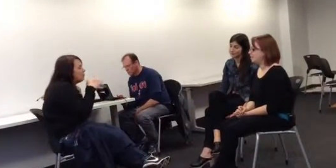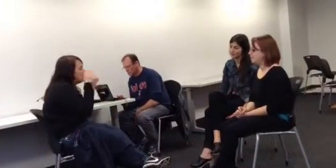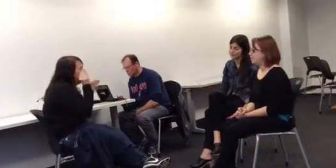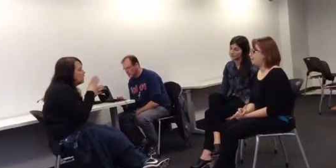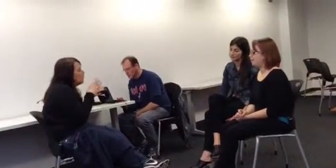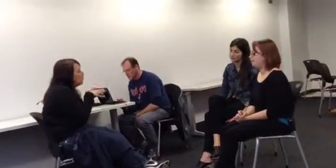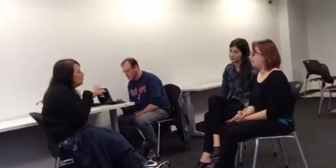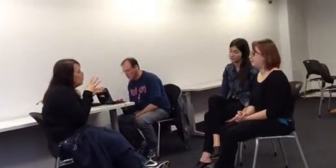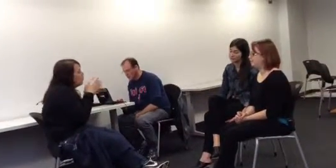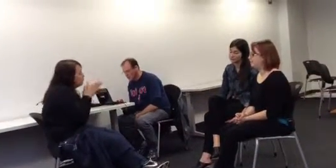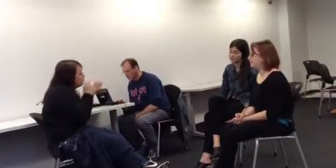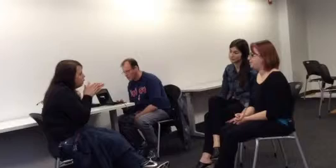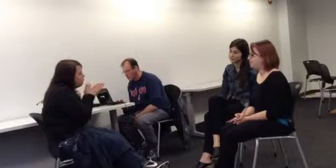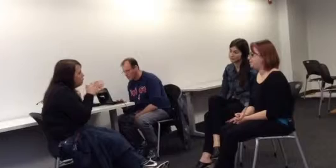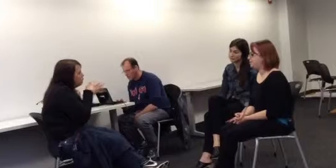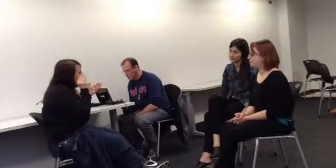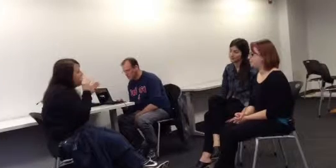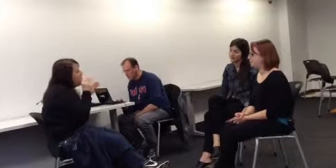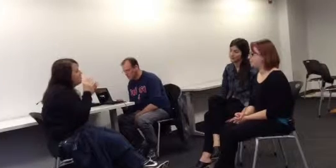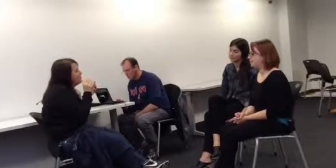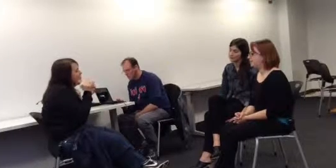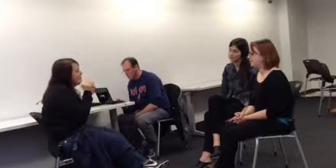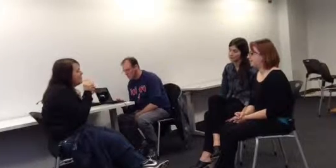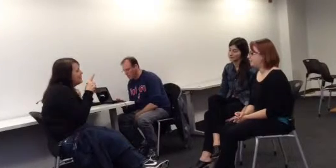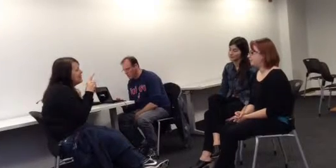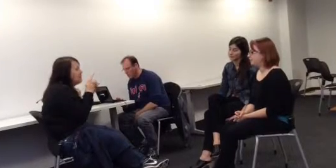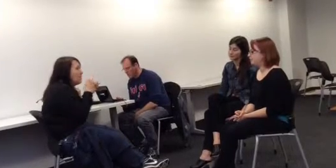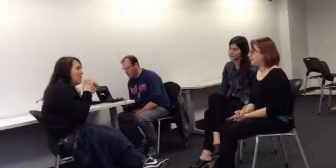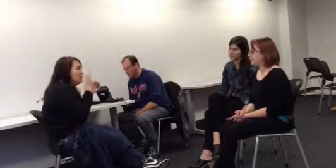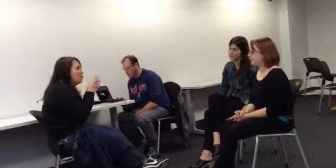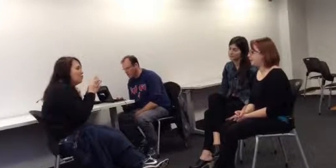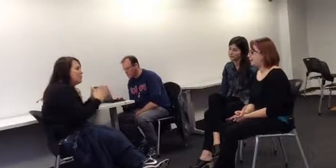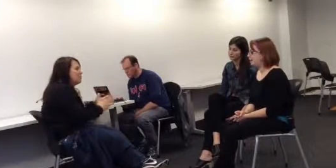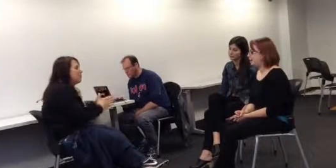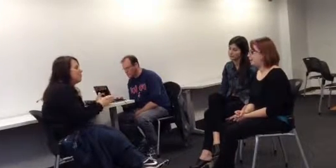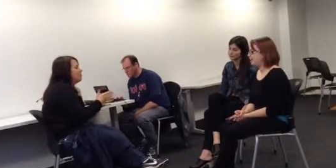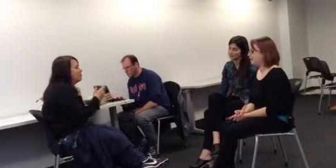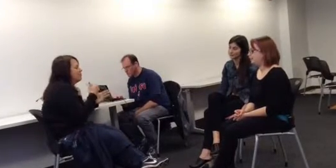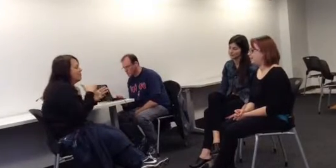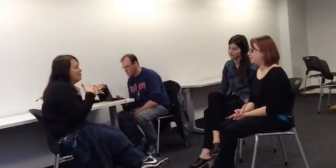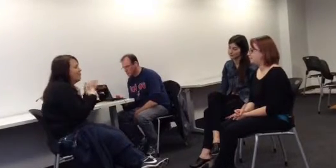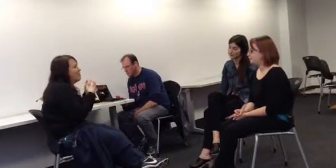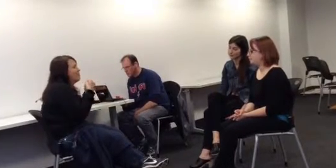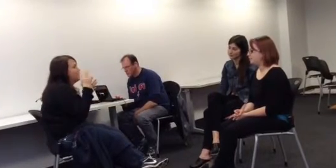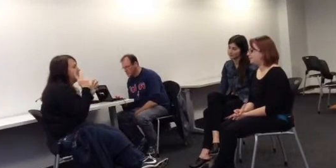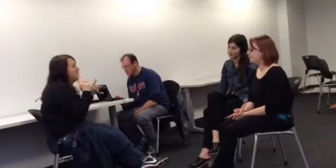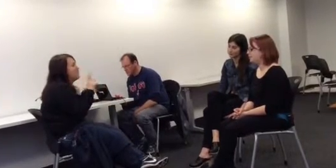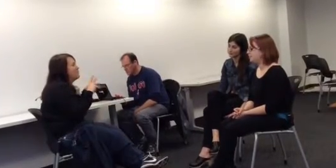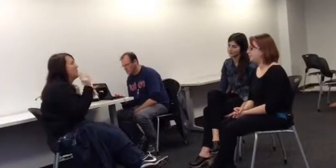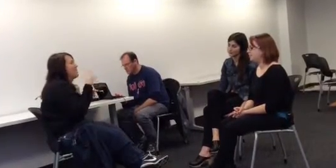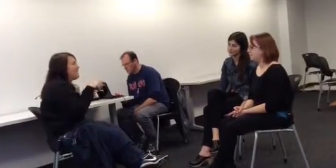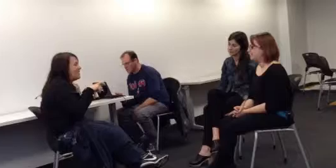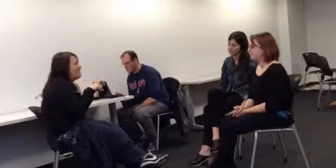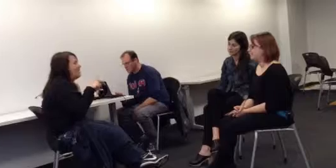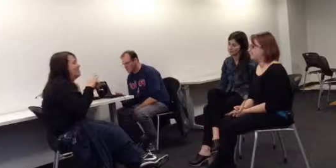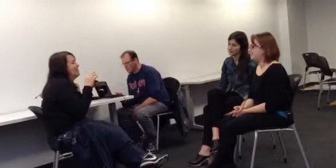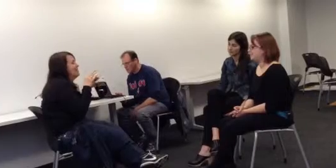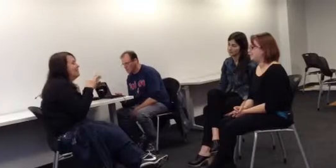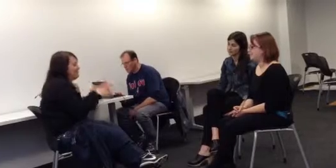I'm happy to see a lot more students who are eager to learn ASL and become interpreters, because